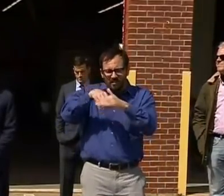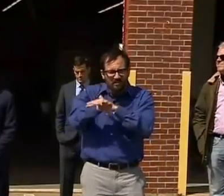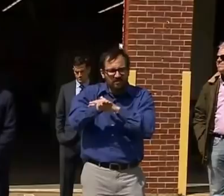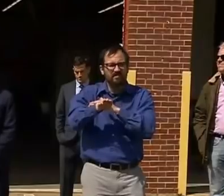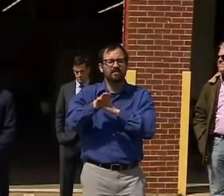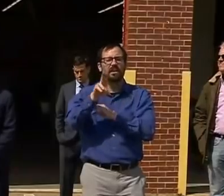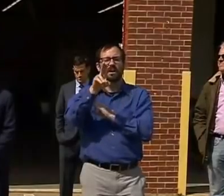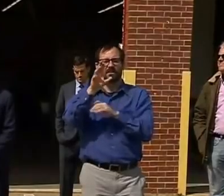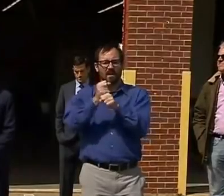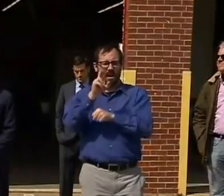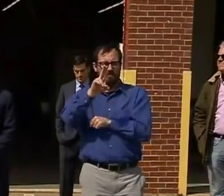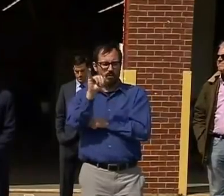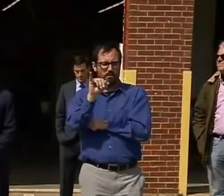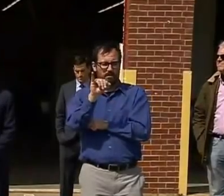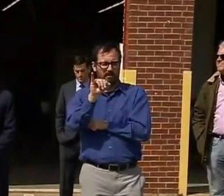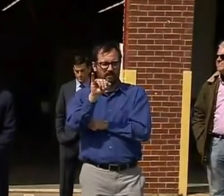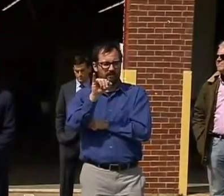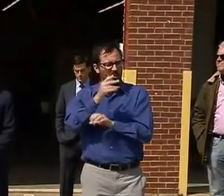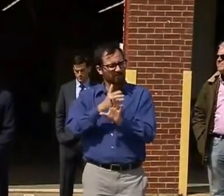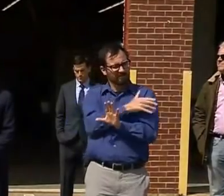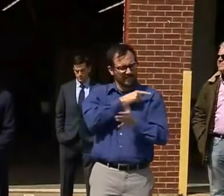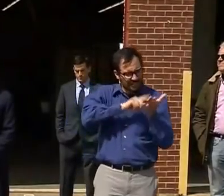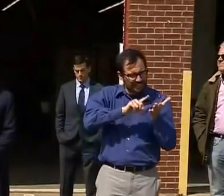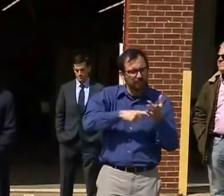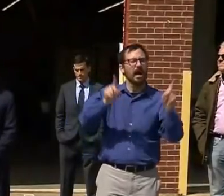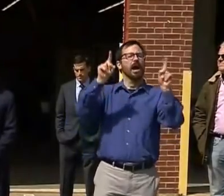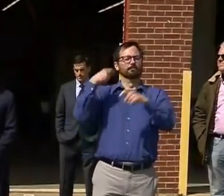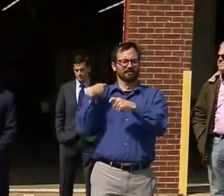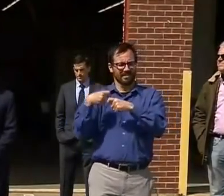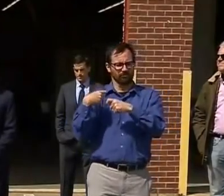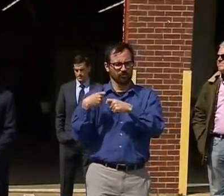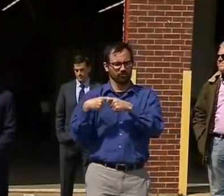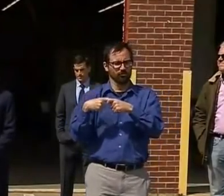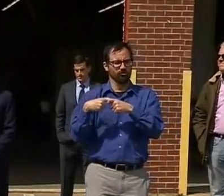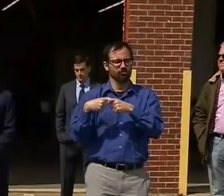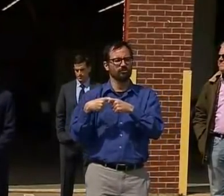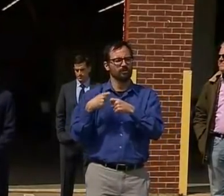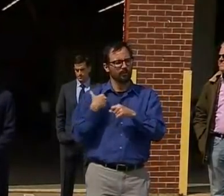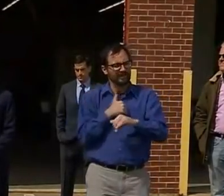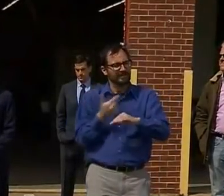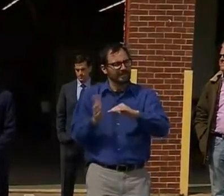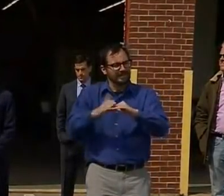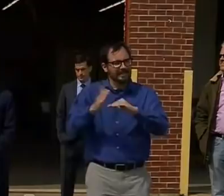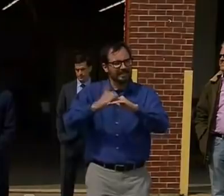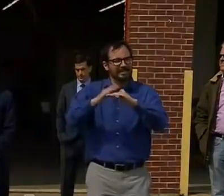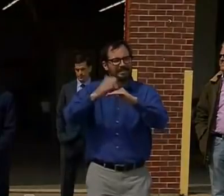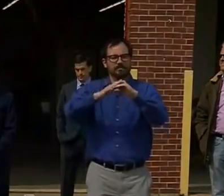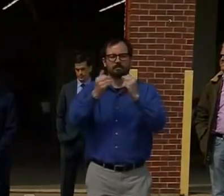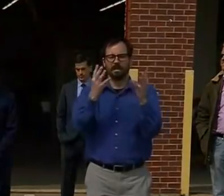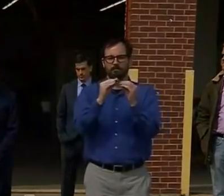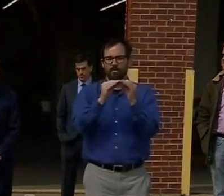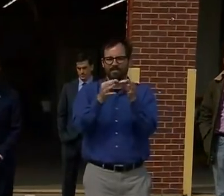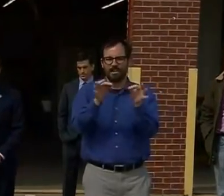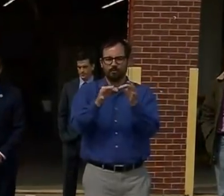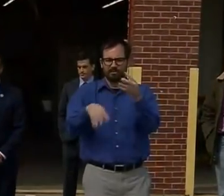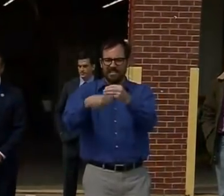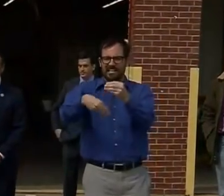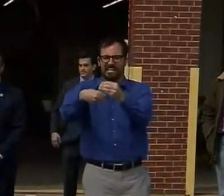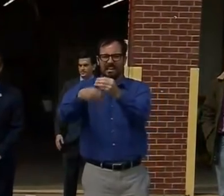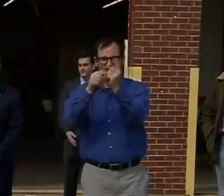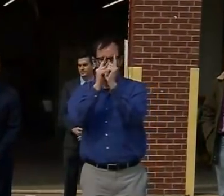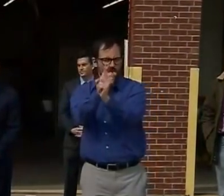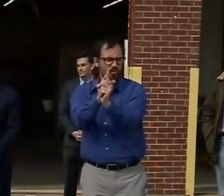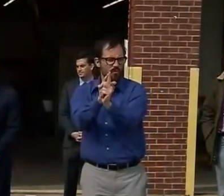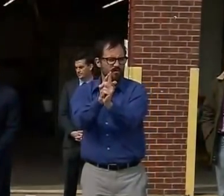to further improving our multilingual services for all residents of the Commonwealth And now I'd like to turn the podium over to